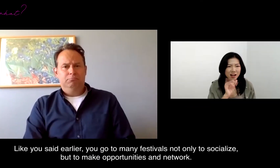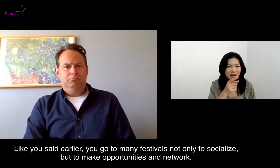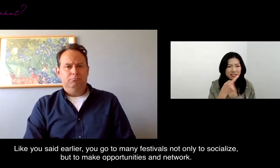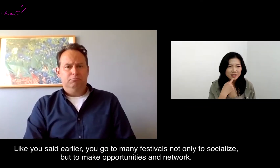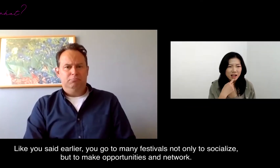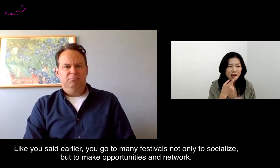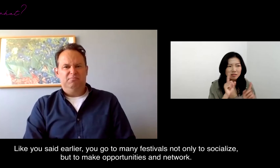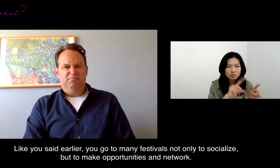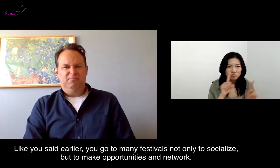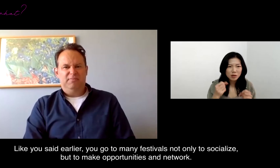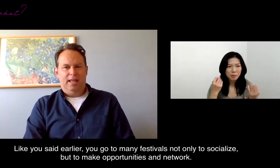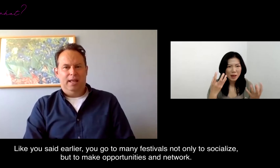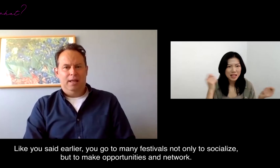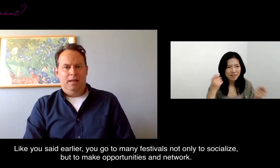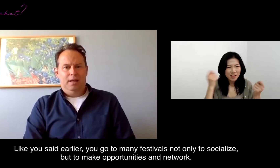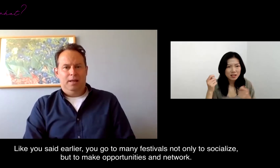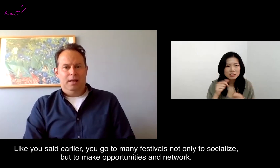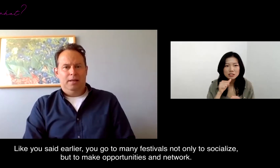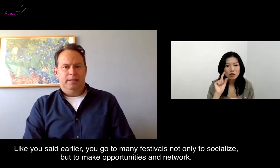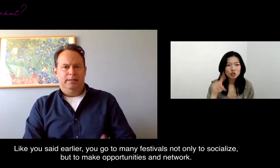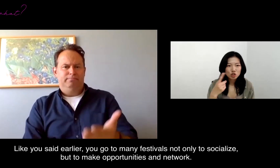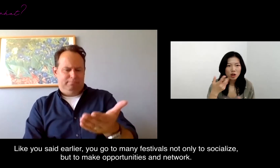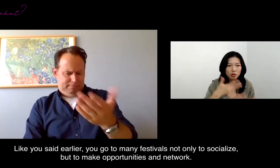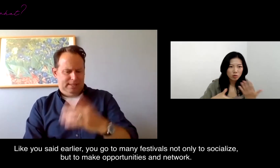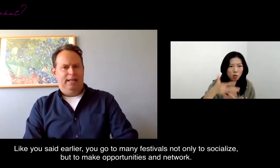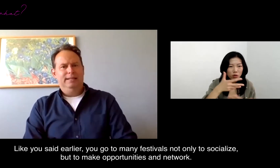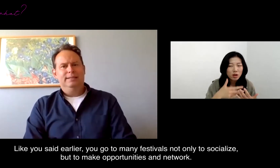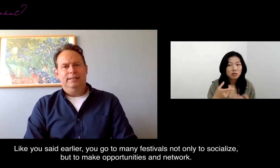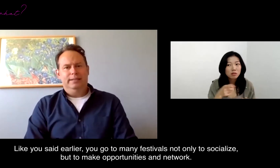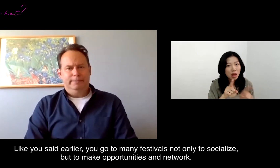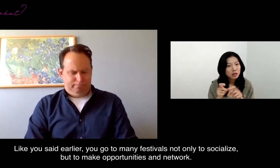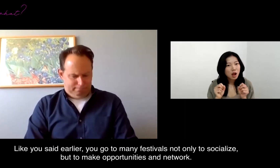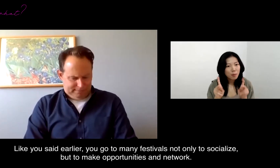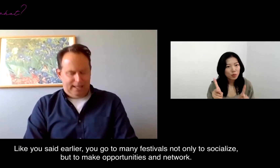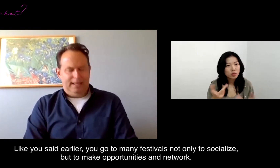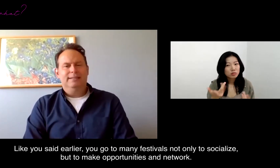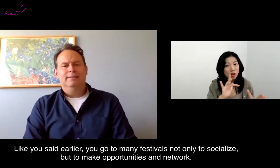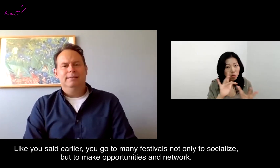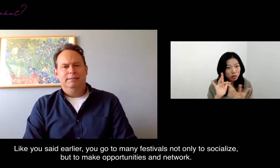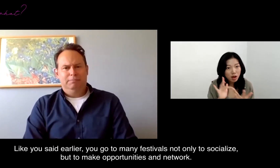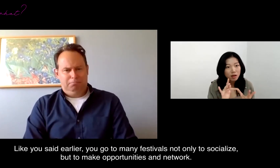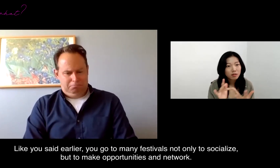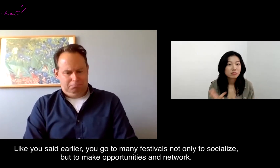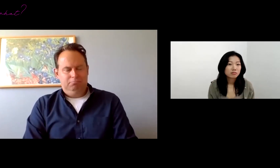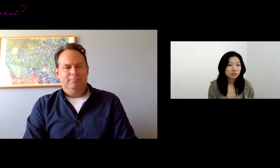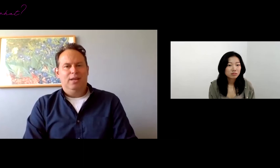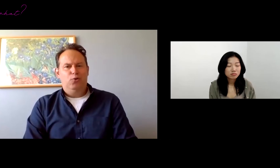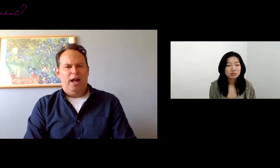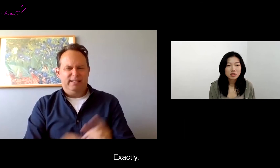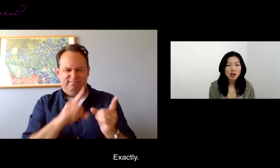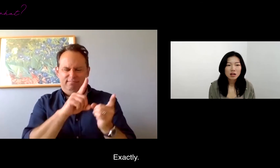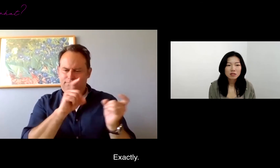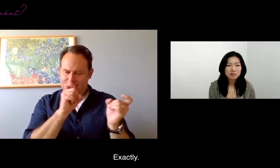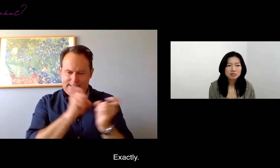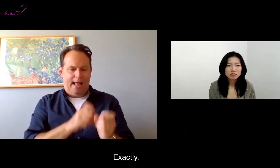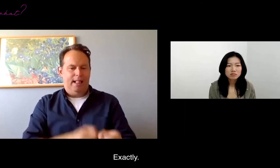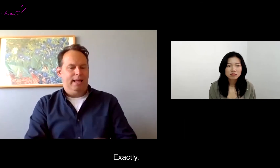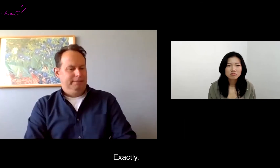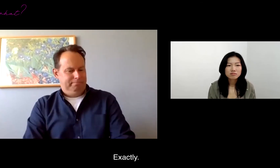Like you said earlier, you go to many festivals, not only to socialize, but to make opportunities and network. Exactly. I